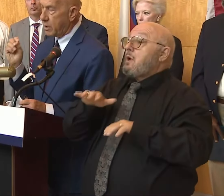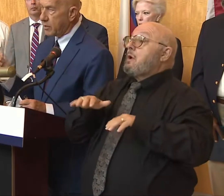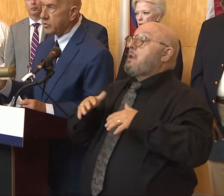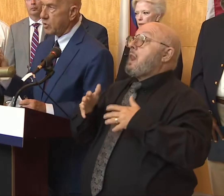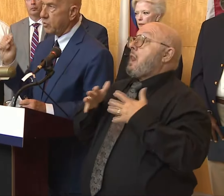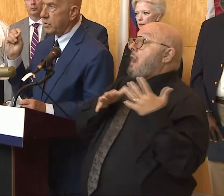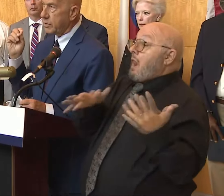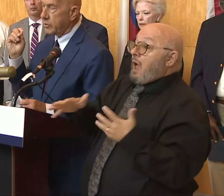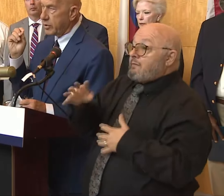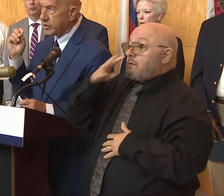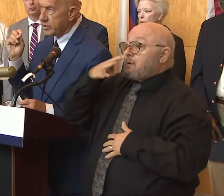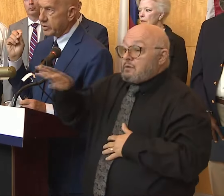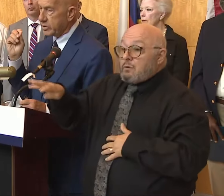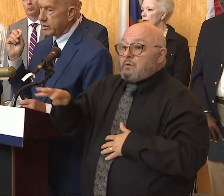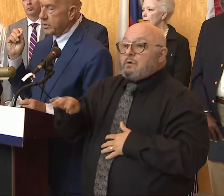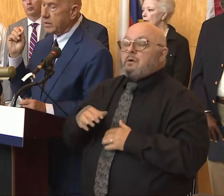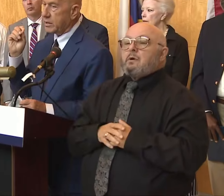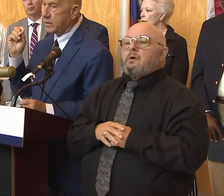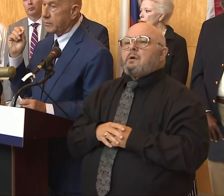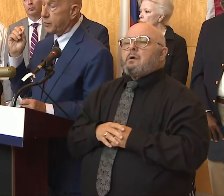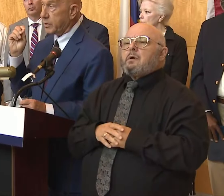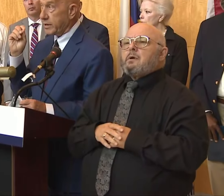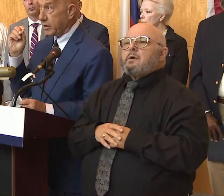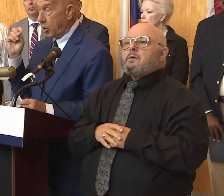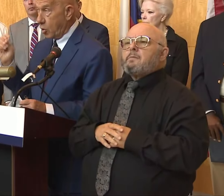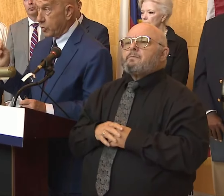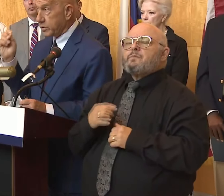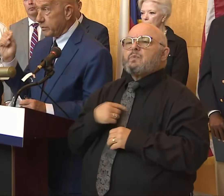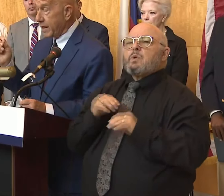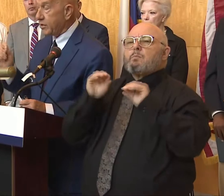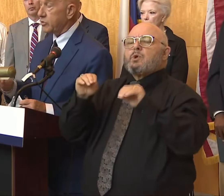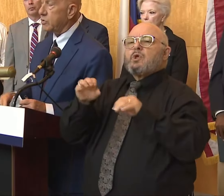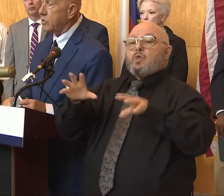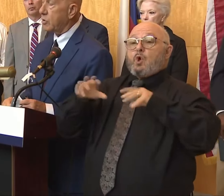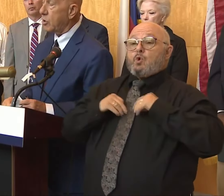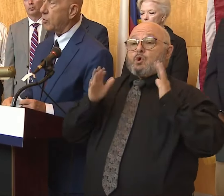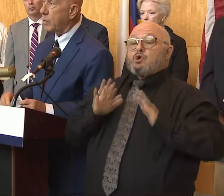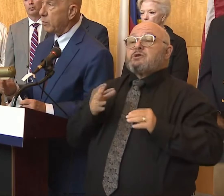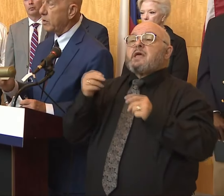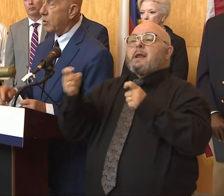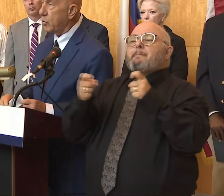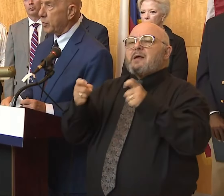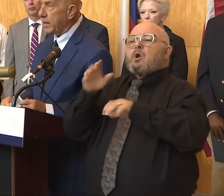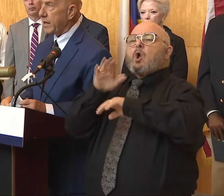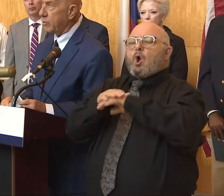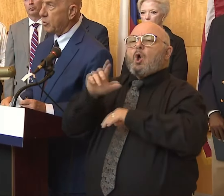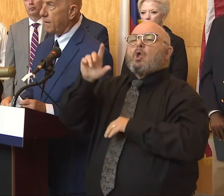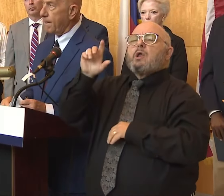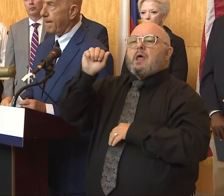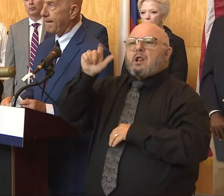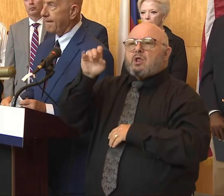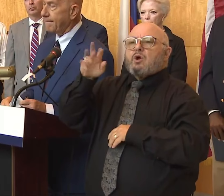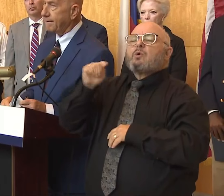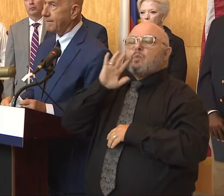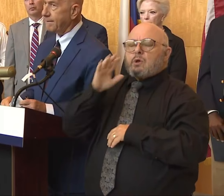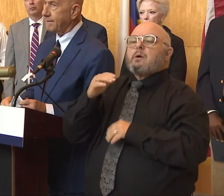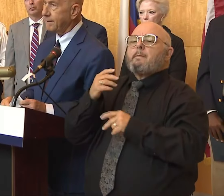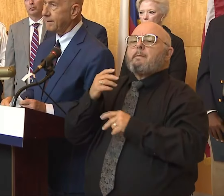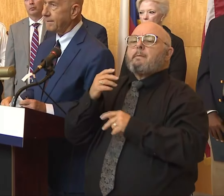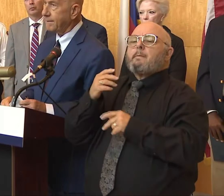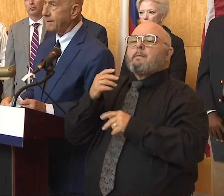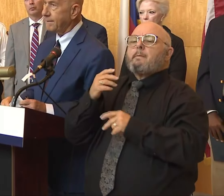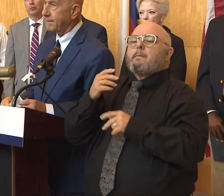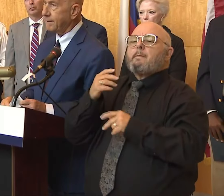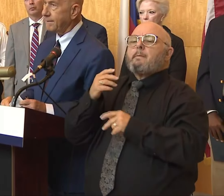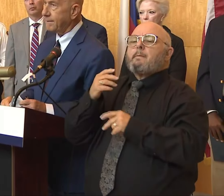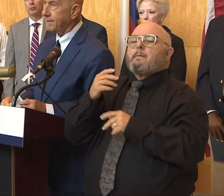we're also doing putting the owners and managers on alert. We will hold them accountable. We touched